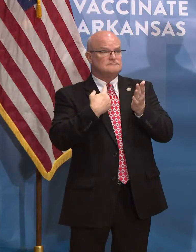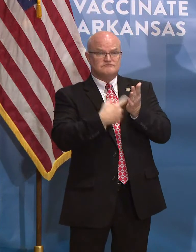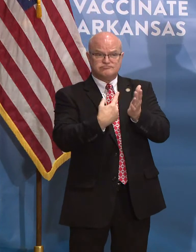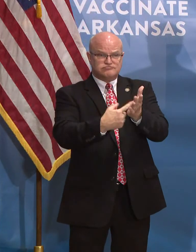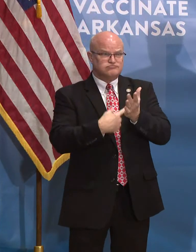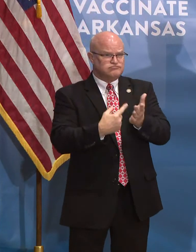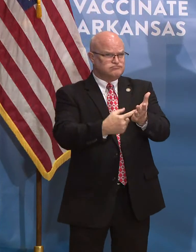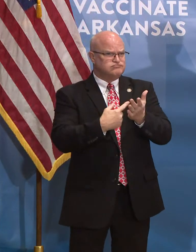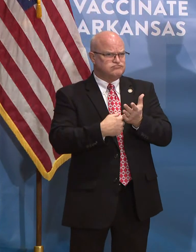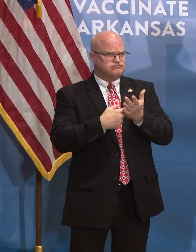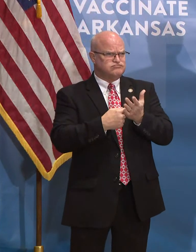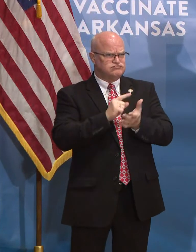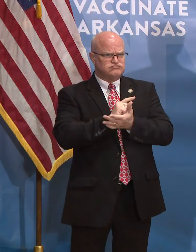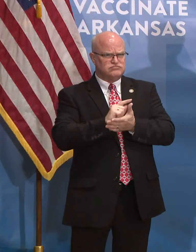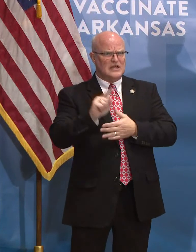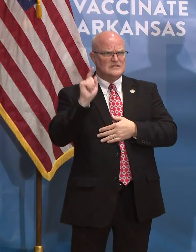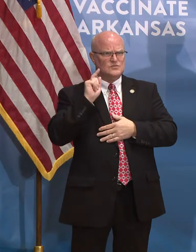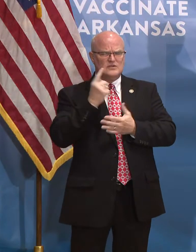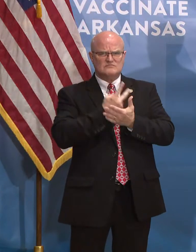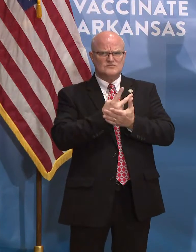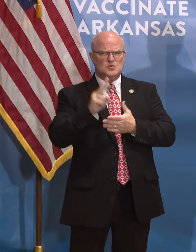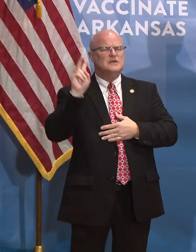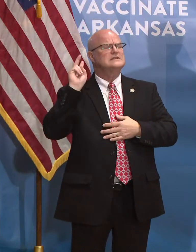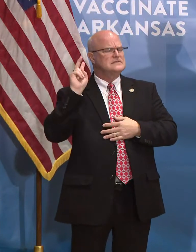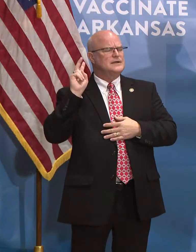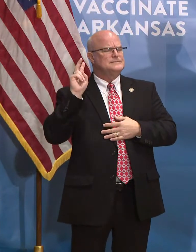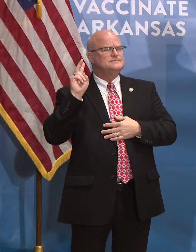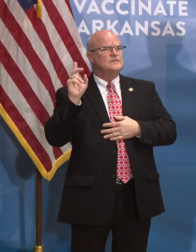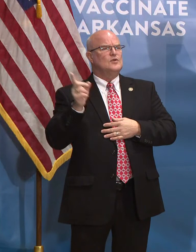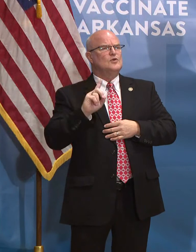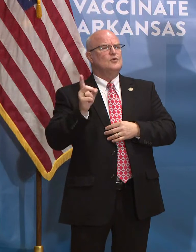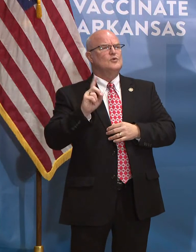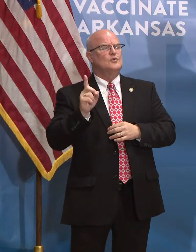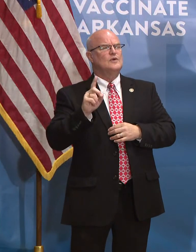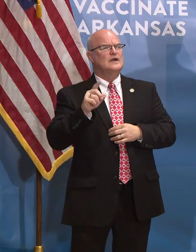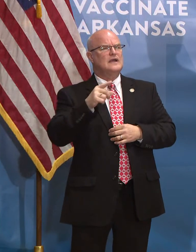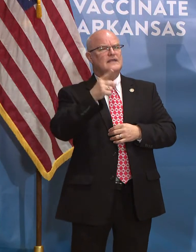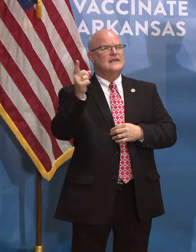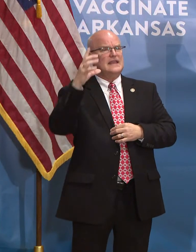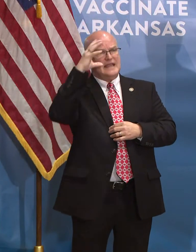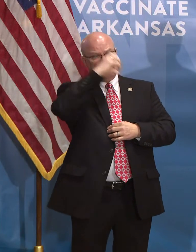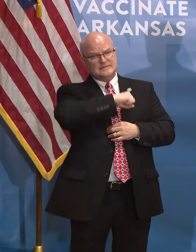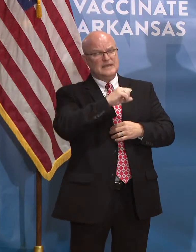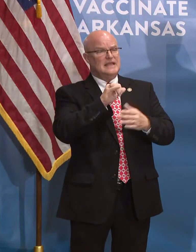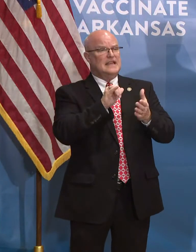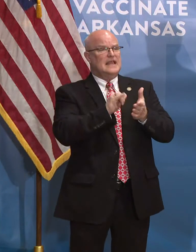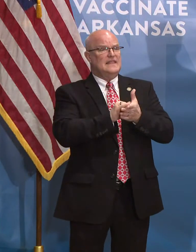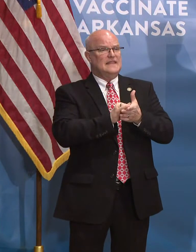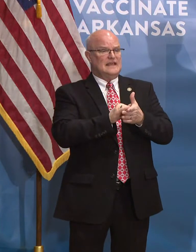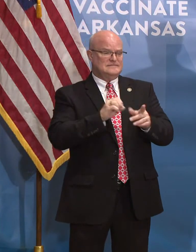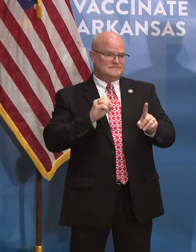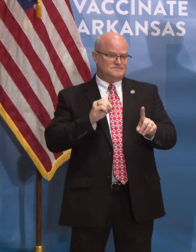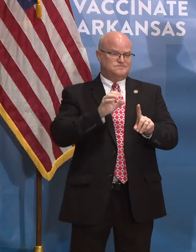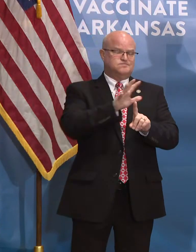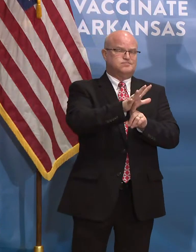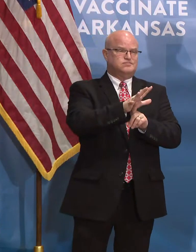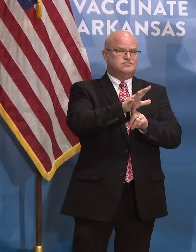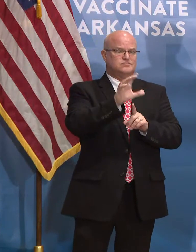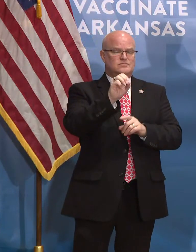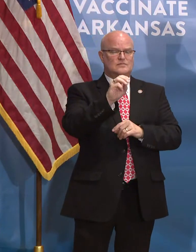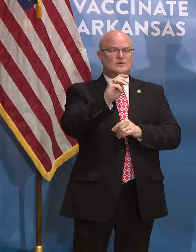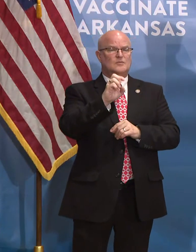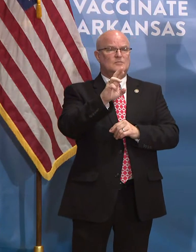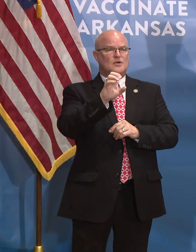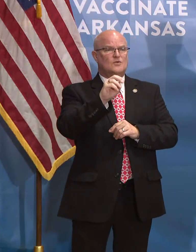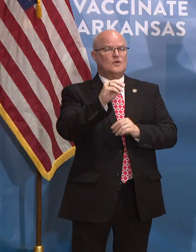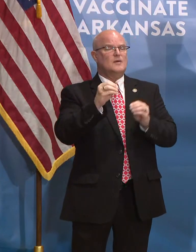it, I believe it was last week or the week before, where they had estimated that the prevalence of Omicron